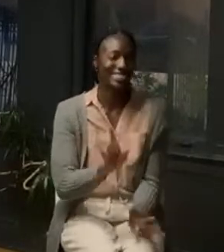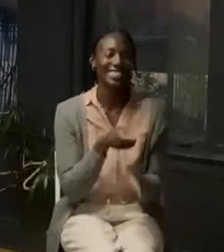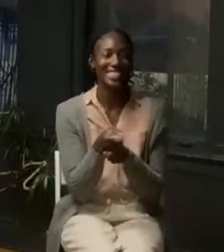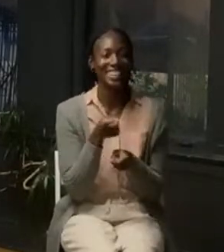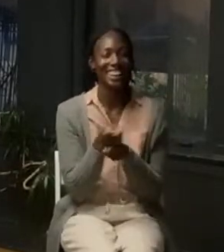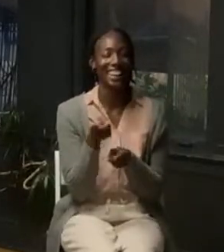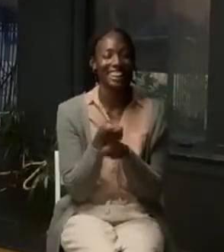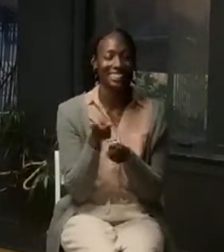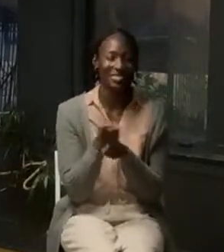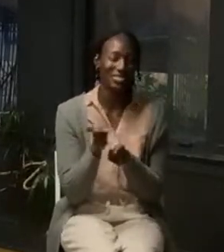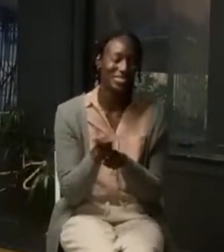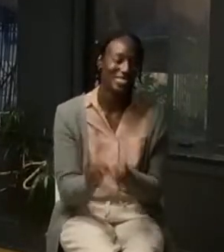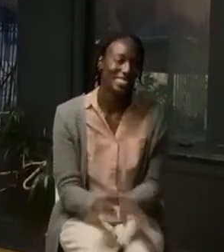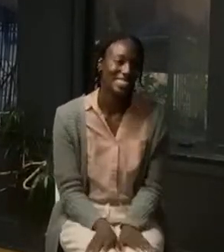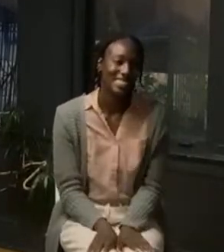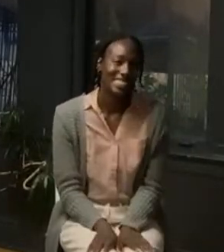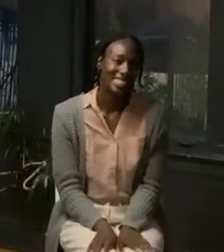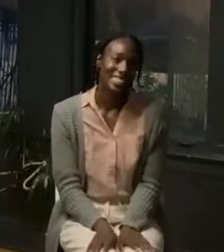did.